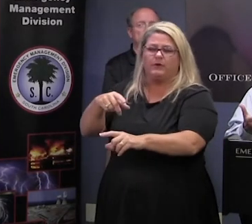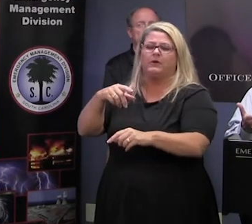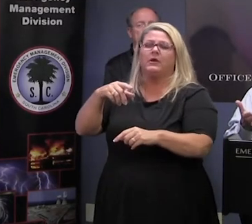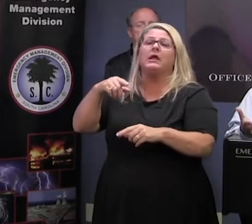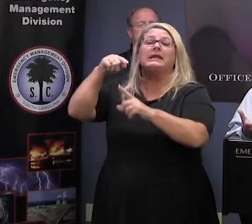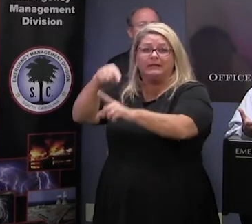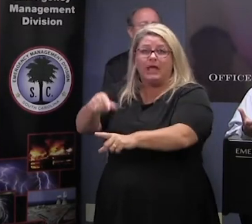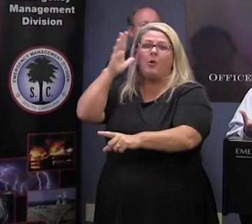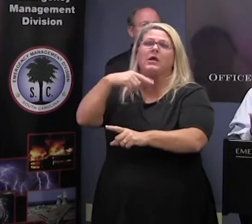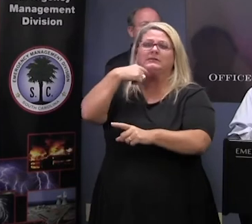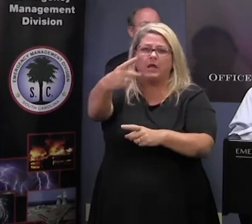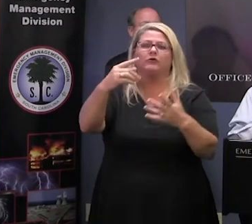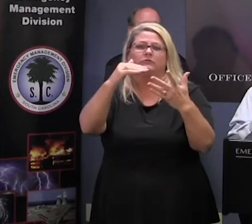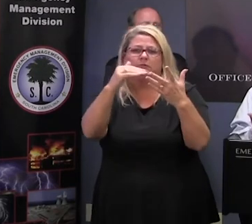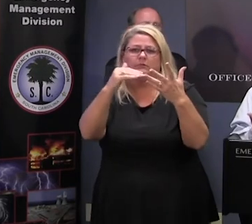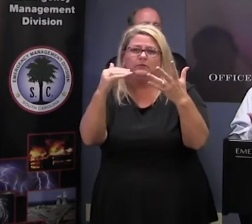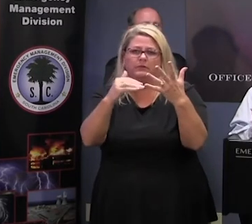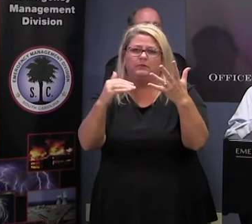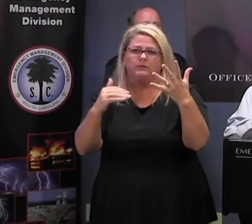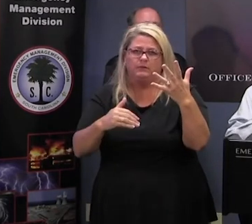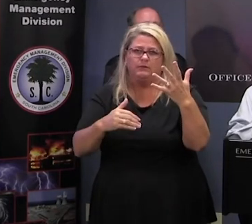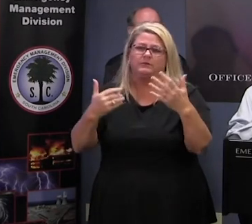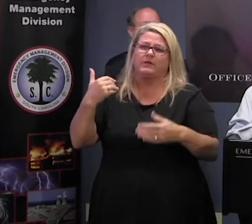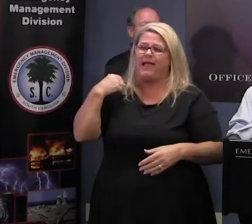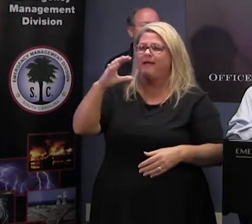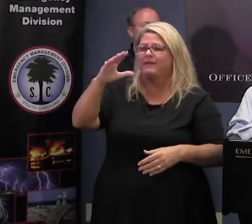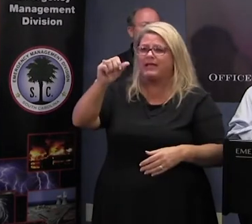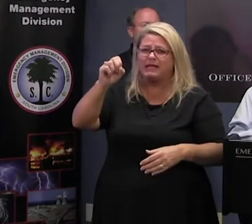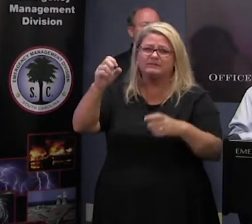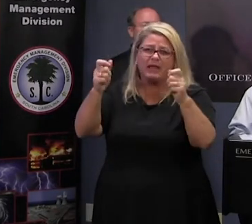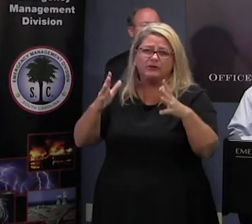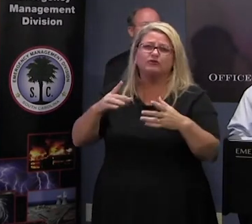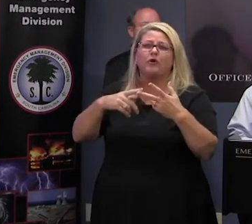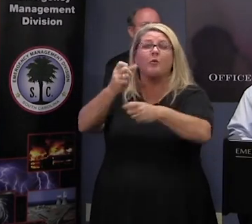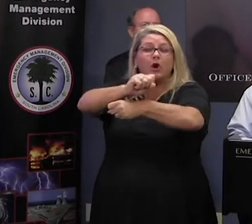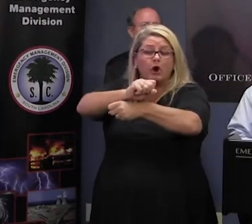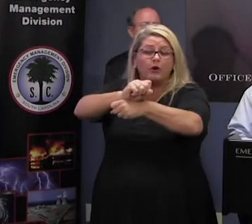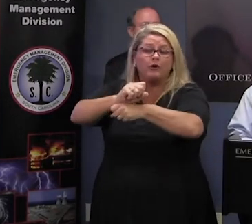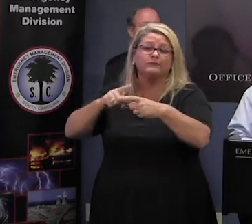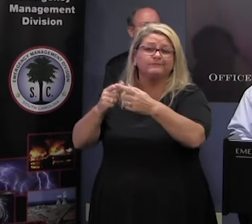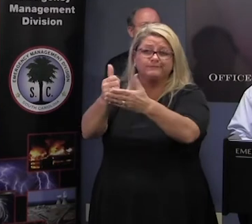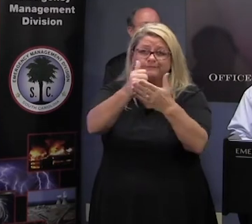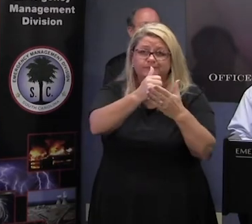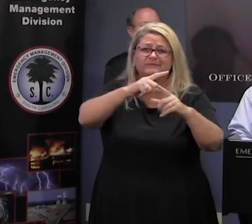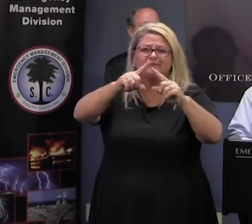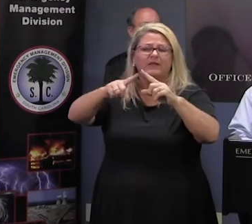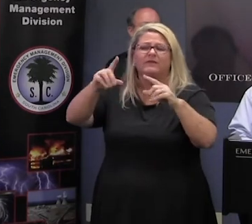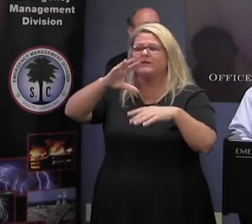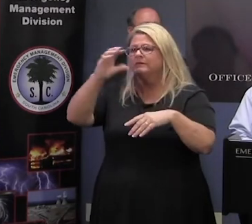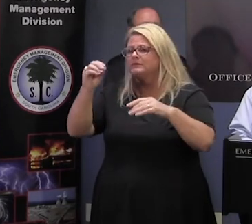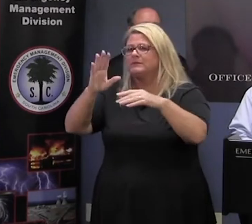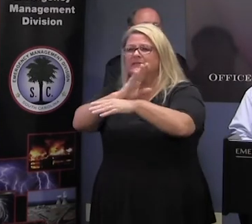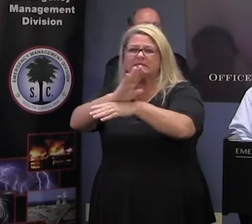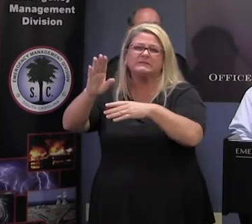people in walking through next steps. There are also case managers, case workers that are available. You know, there are a number of organizations and agencies